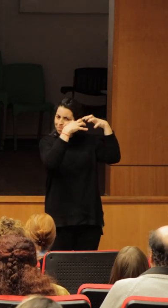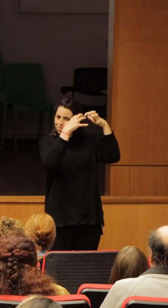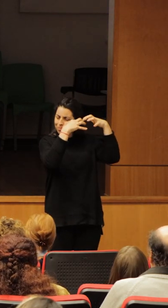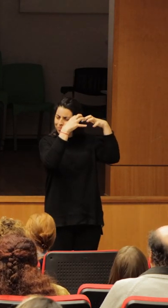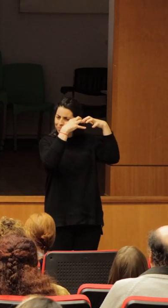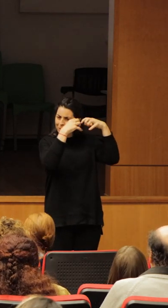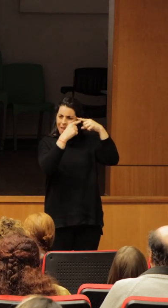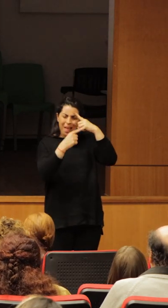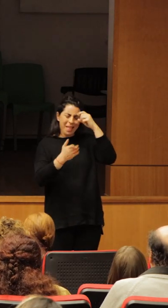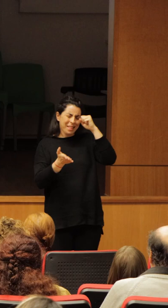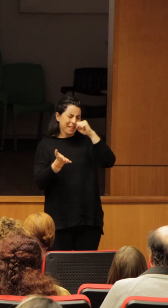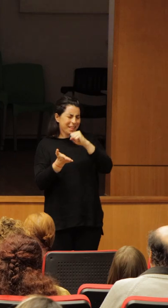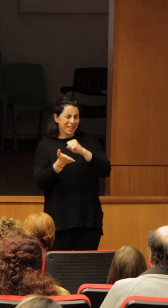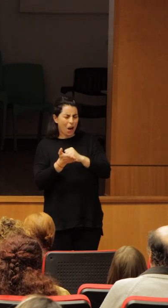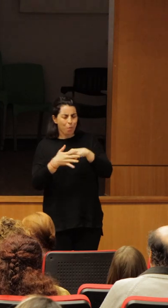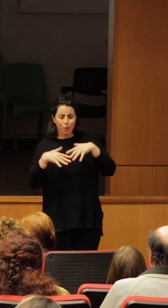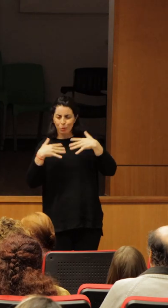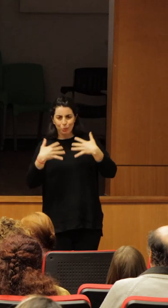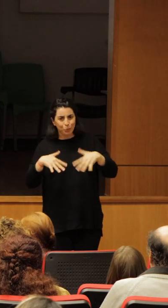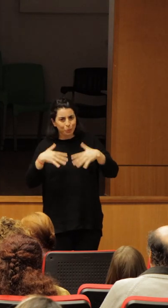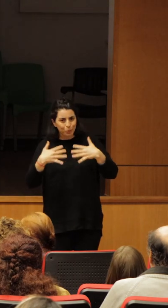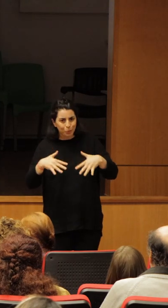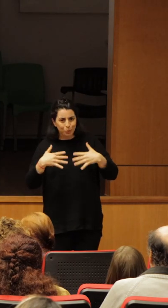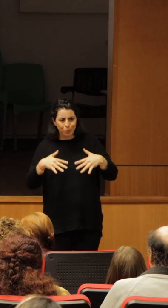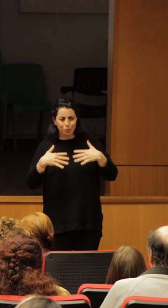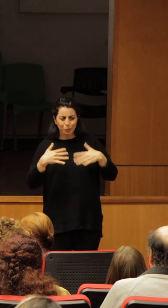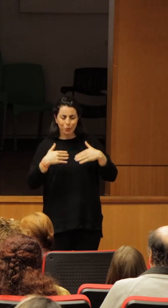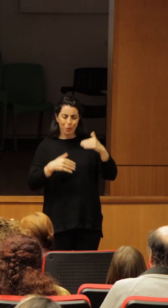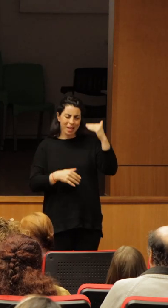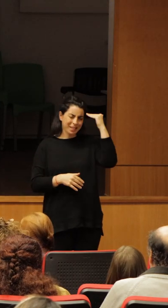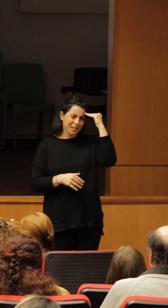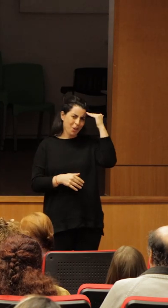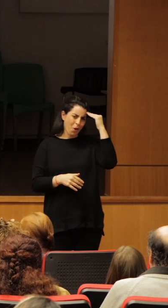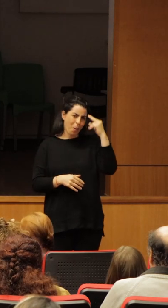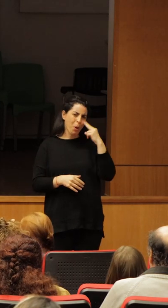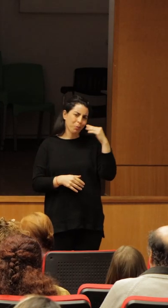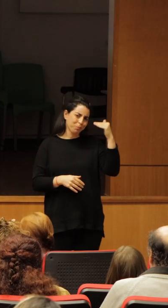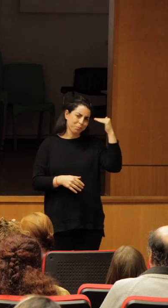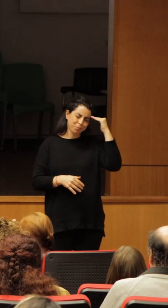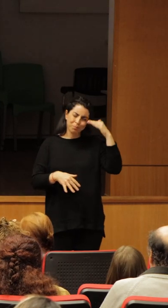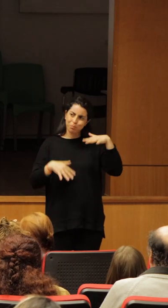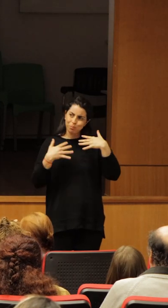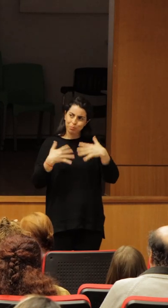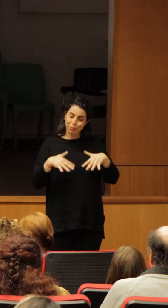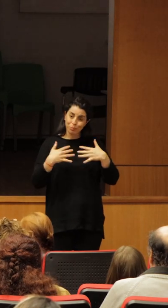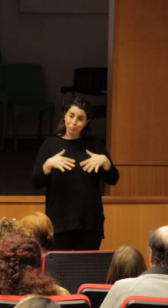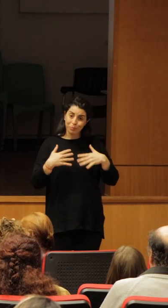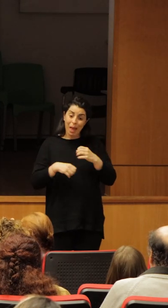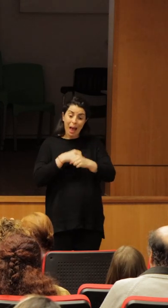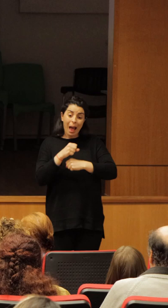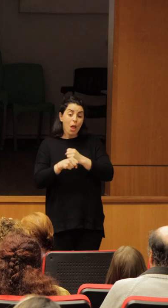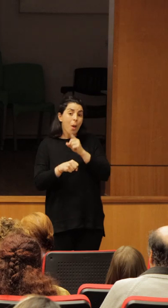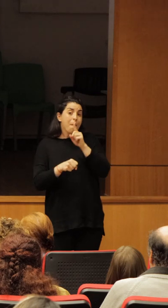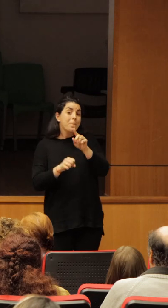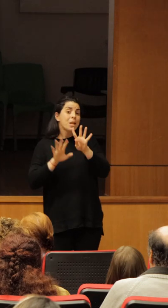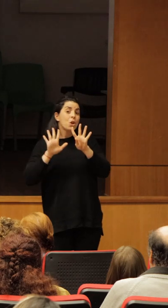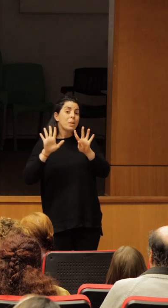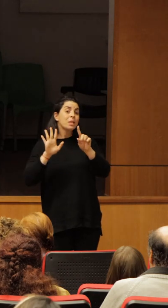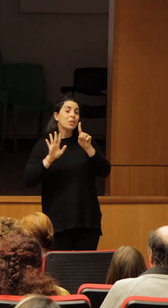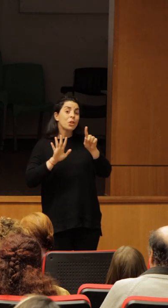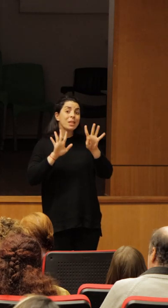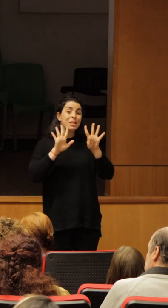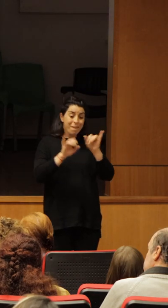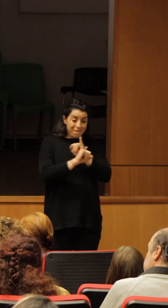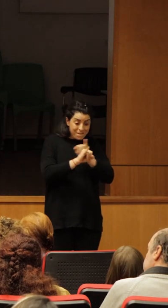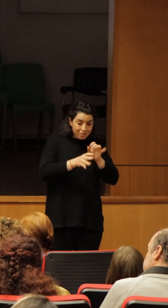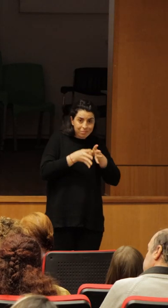It was another interesting thing, and that is in 1919, otra right cosa after interesante the war, es que en 1919, enseguida